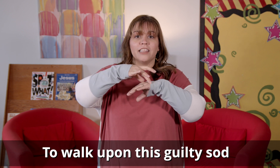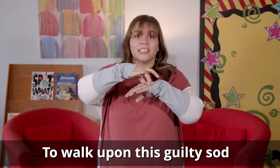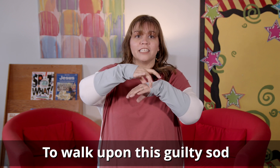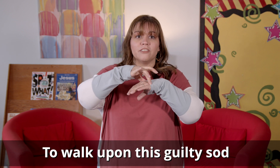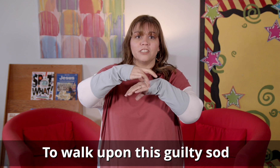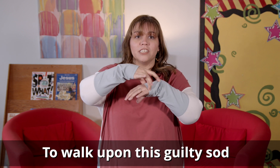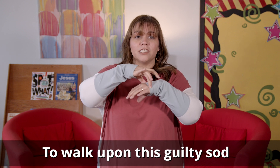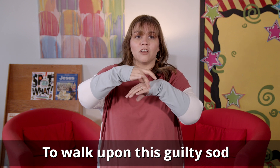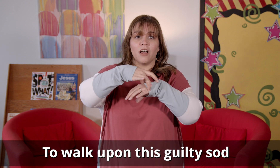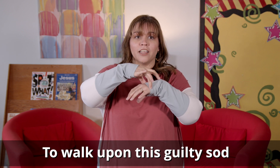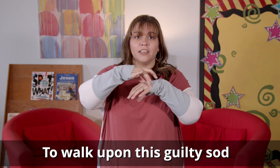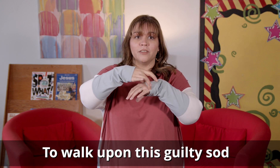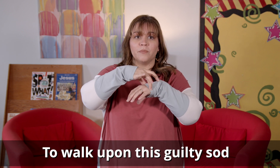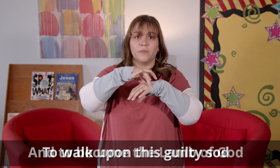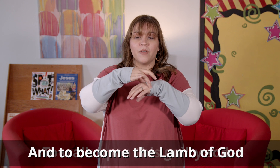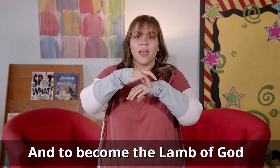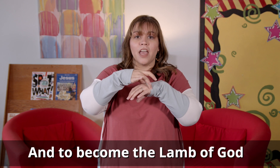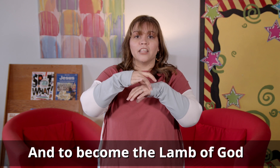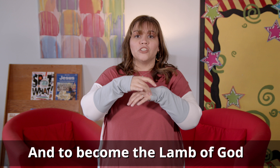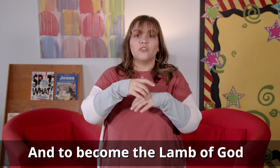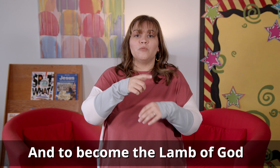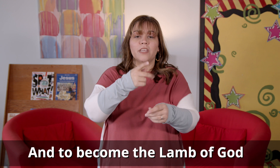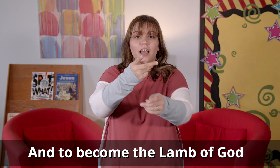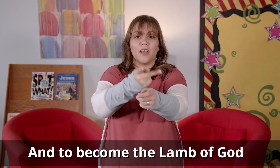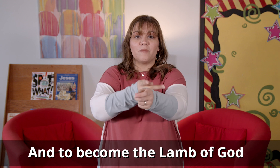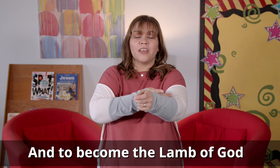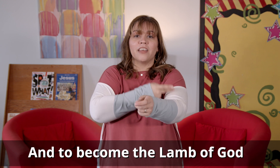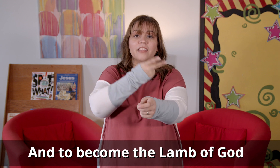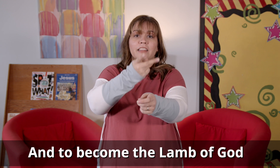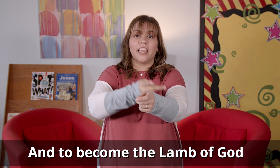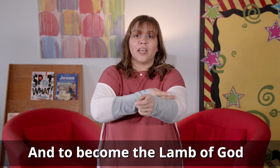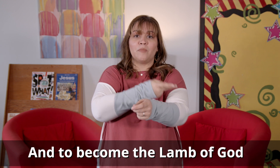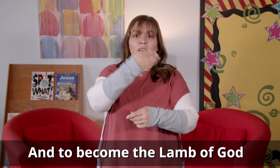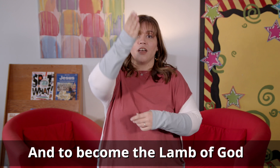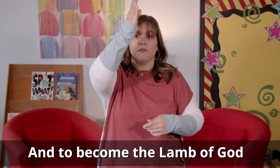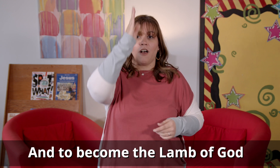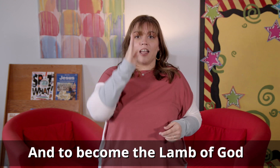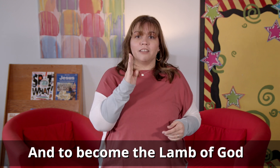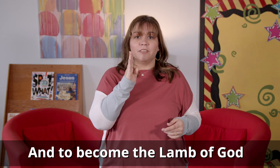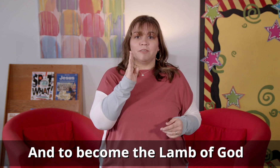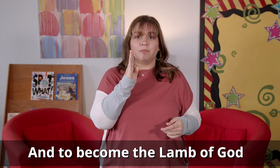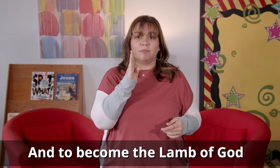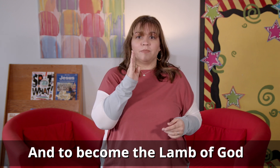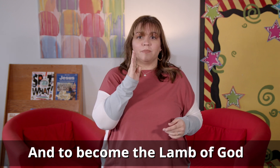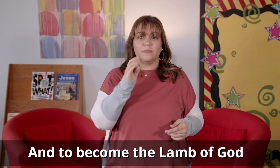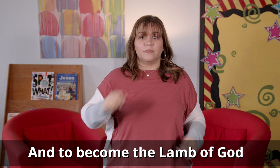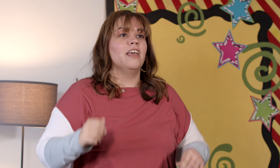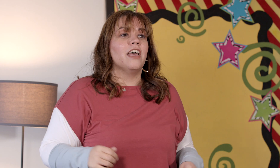this guilty sod, and to become the Lamb of God. And